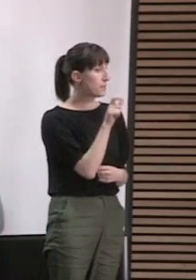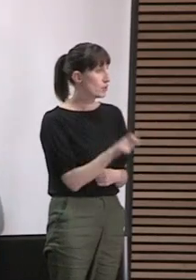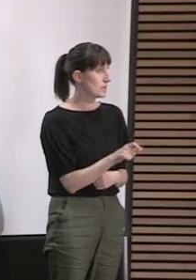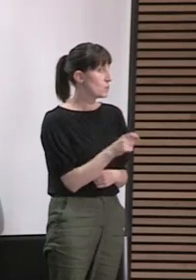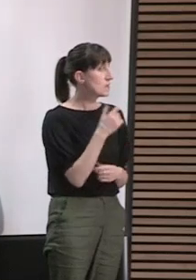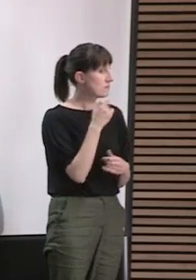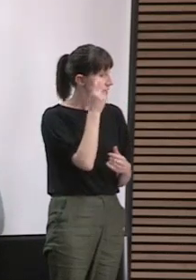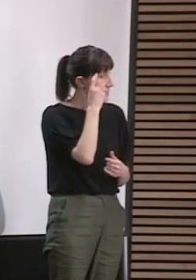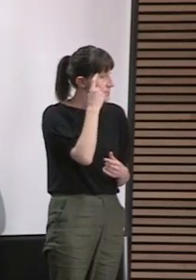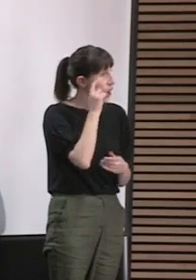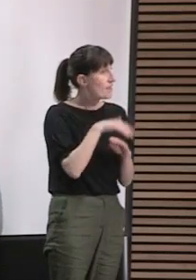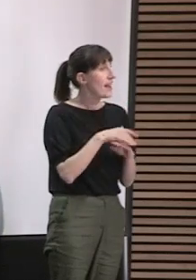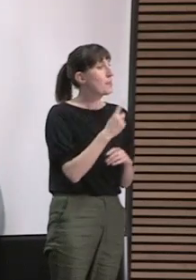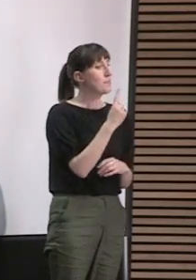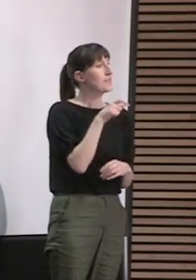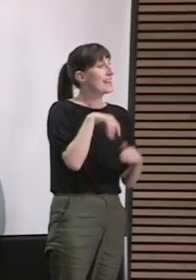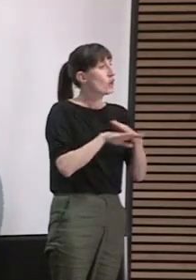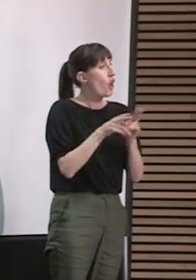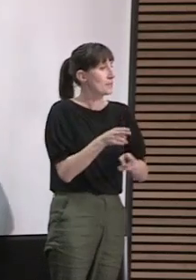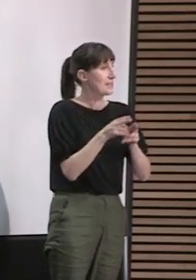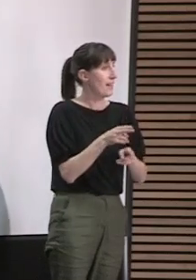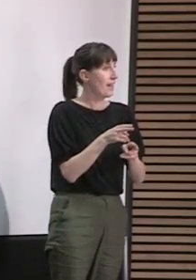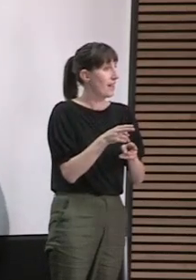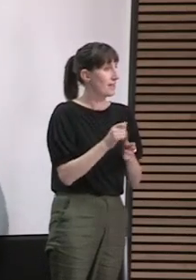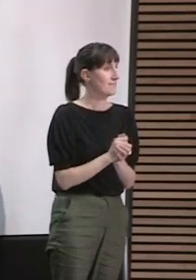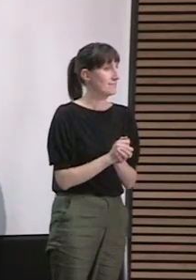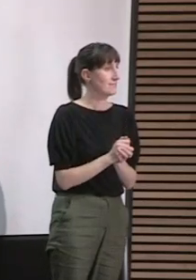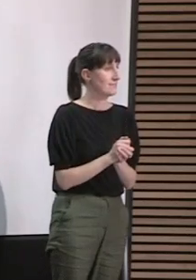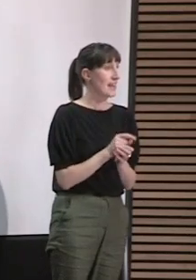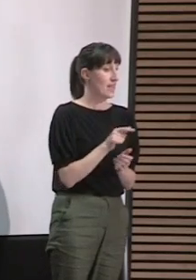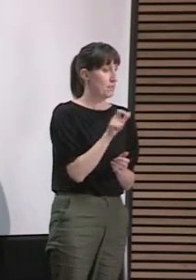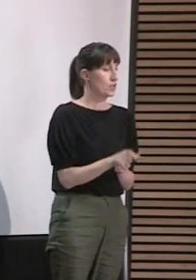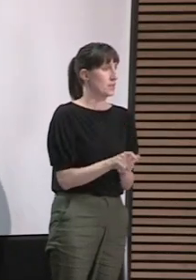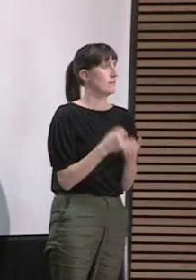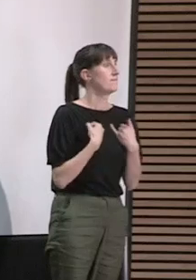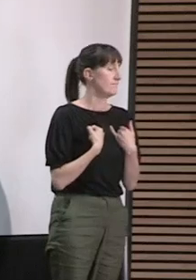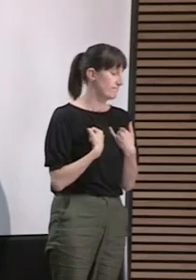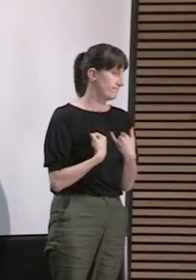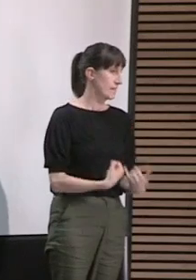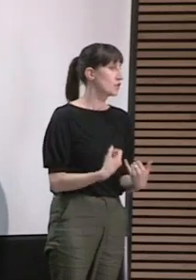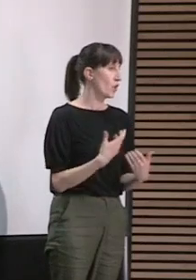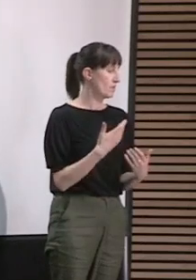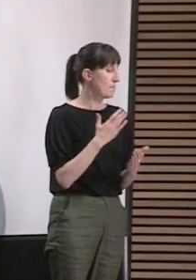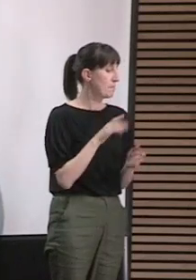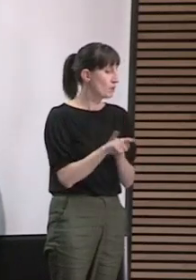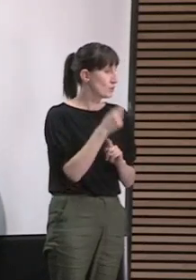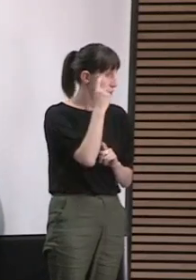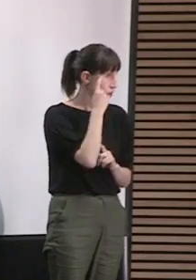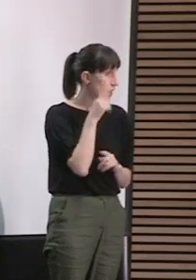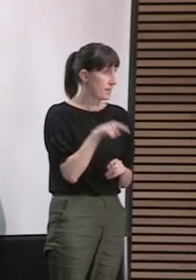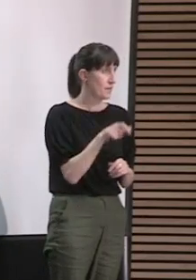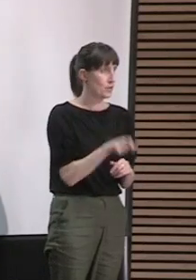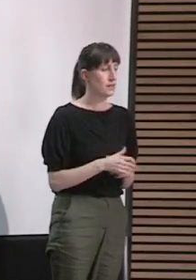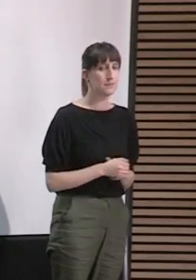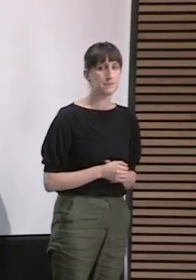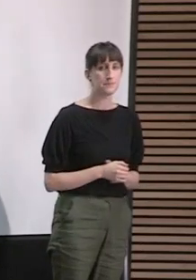because it popped up unexpectedly with a hospital presentation. Yeah, just go back to yesterday and the Cabinet decision around